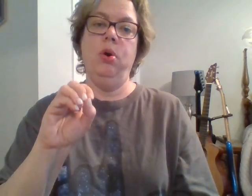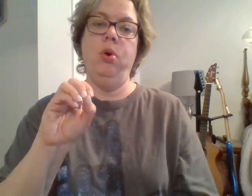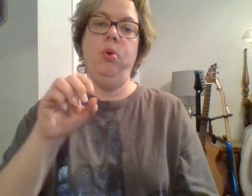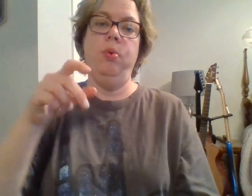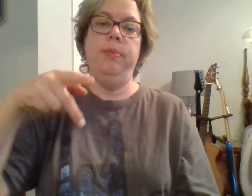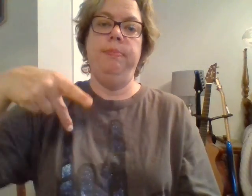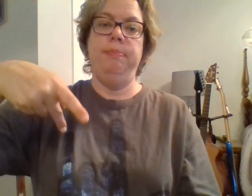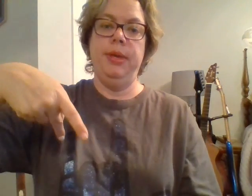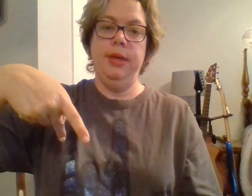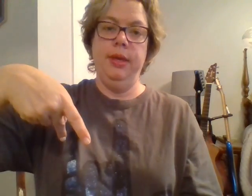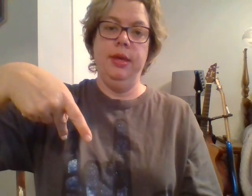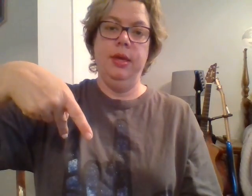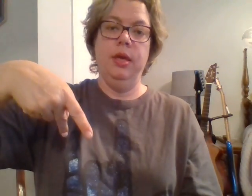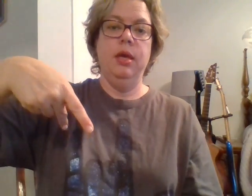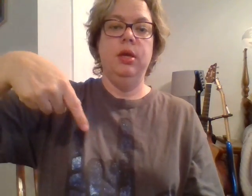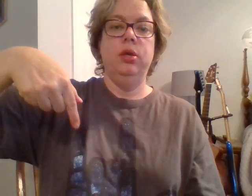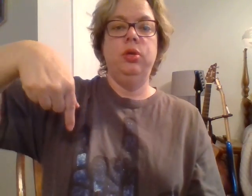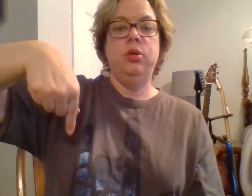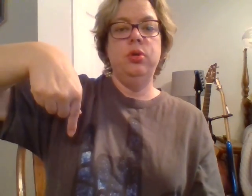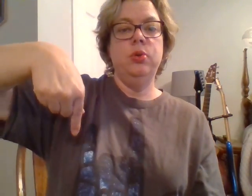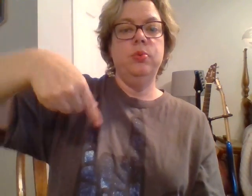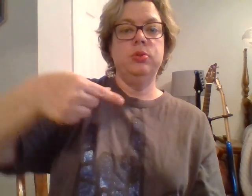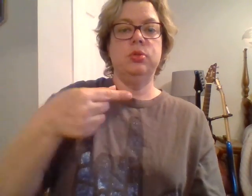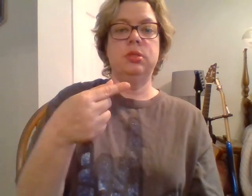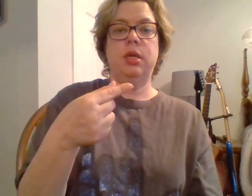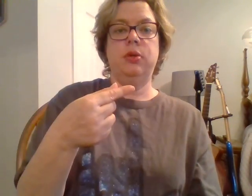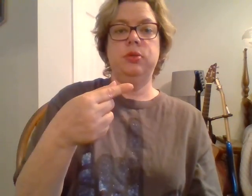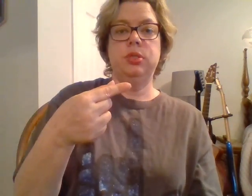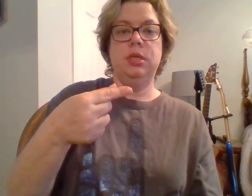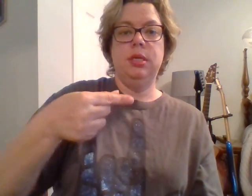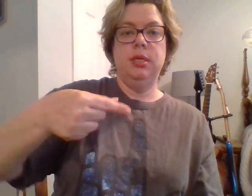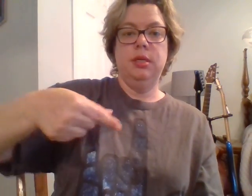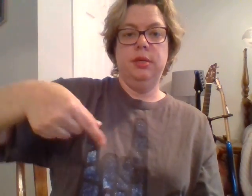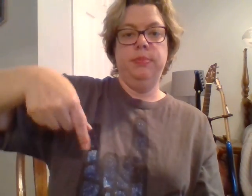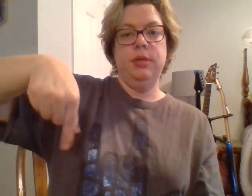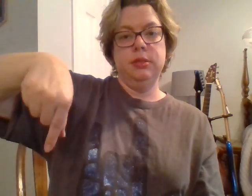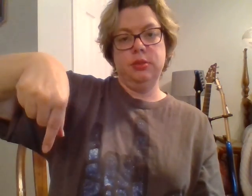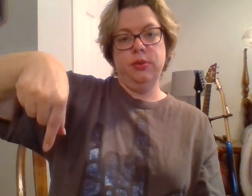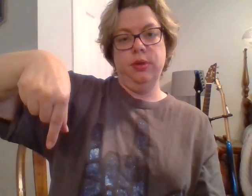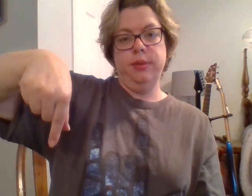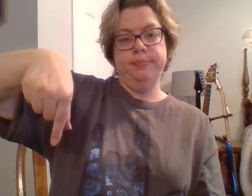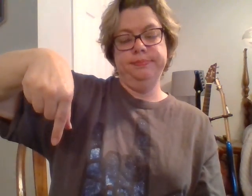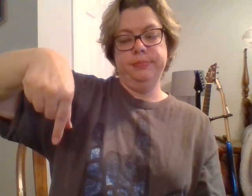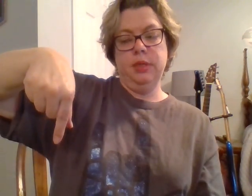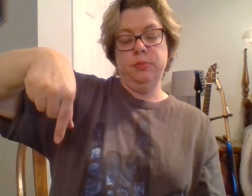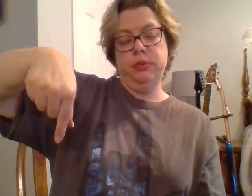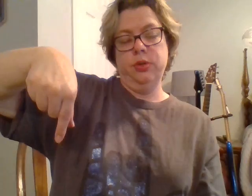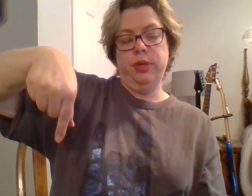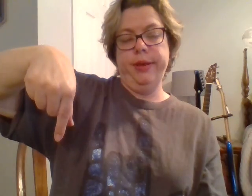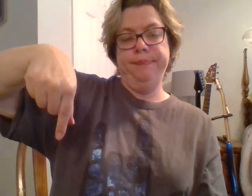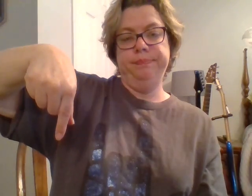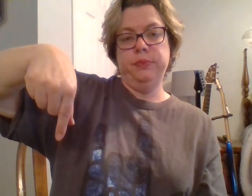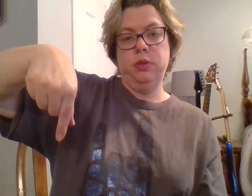O, P. Q is just like your G, but it's turned up, or turned down.